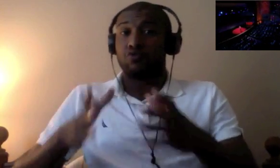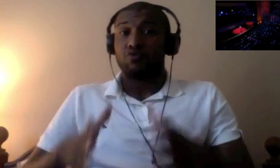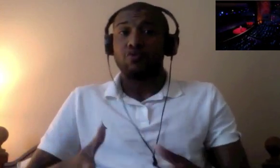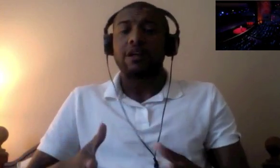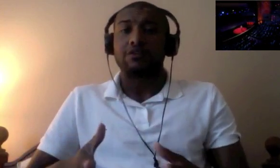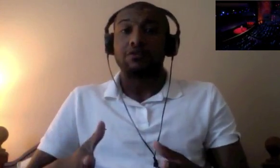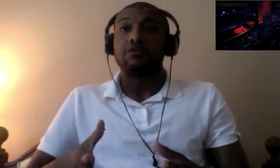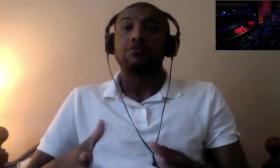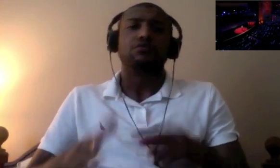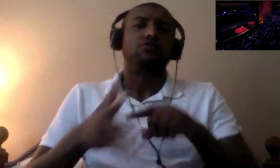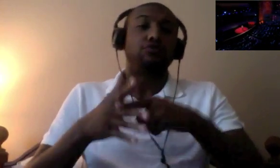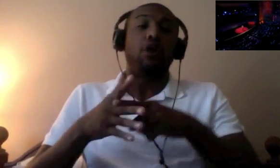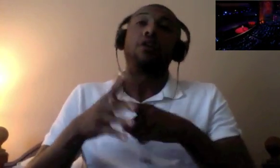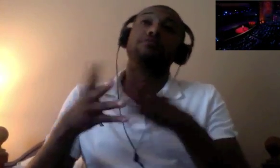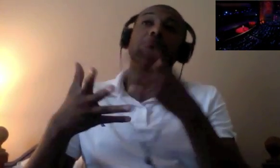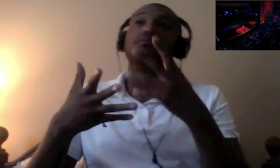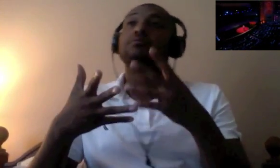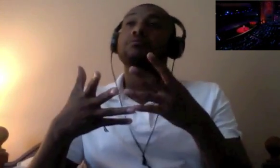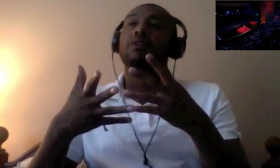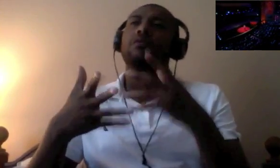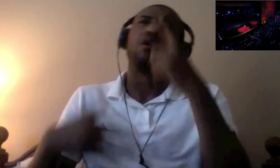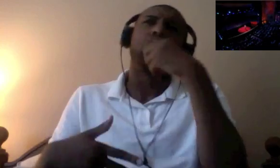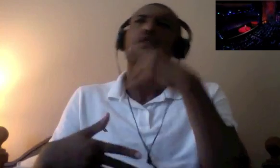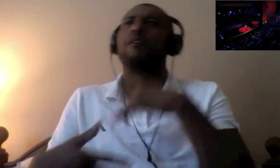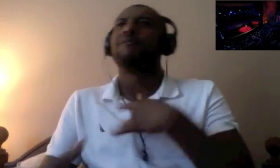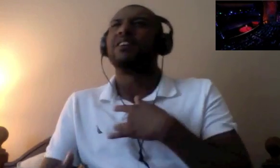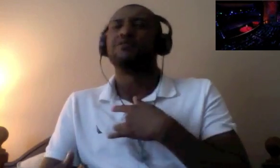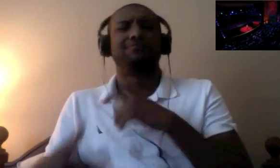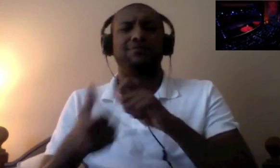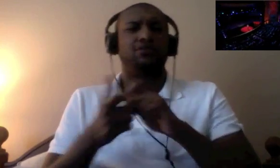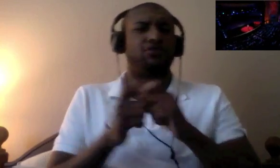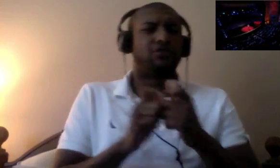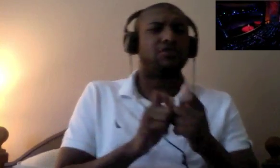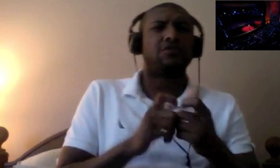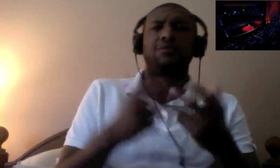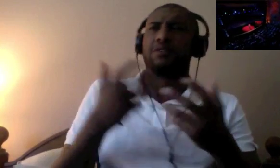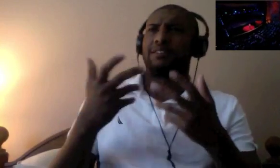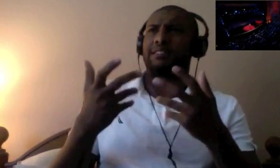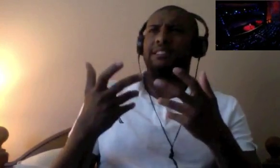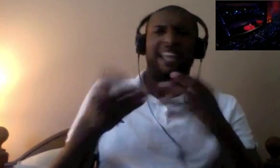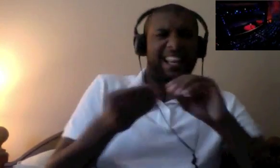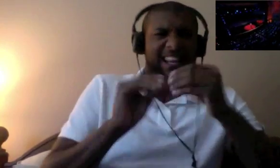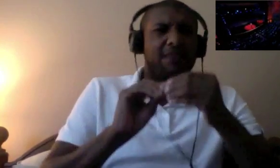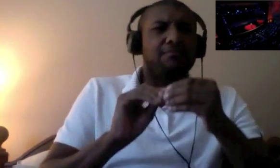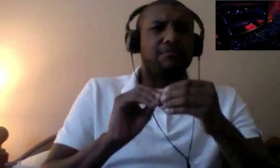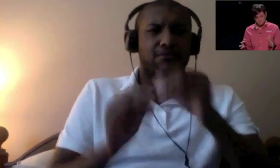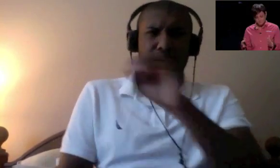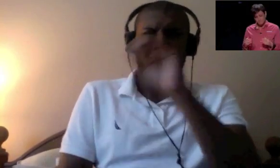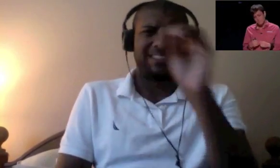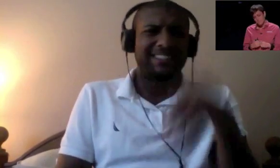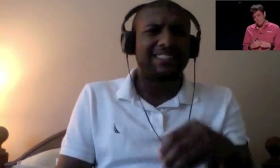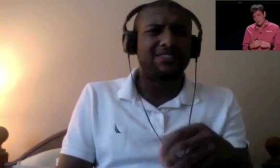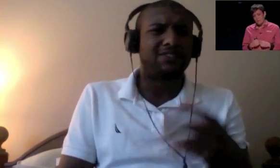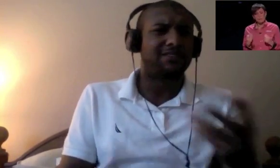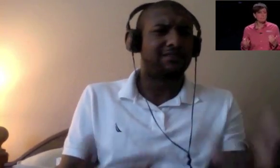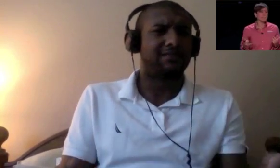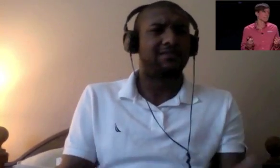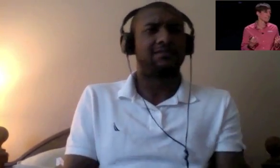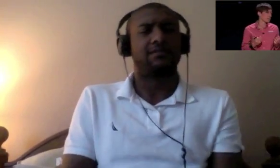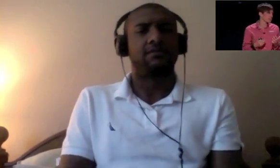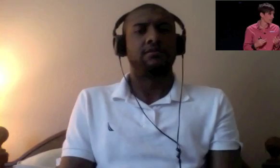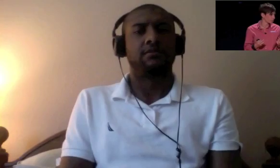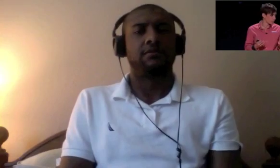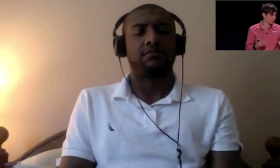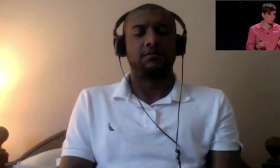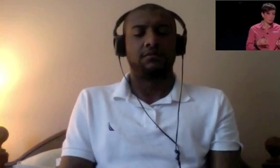turned from the normal look and feel conversation into more and more questions about numbers and percentages. Maybe